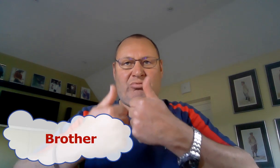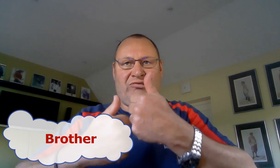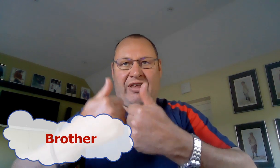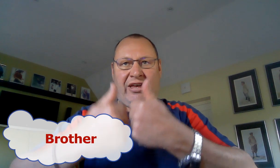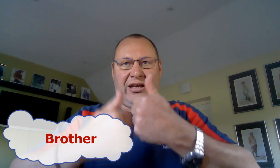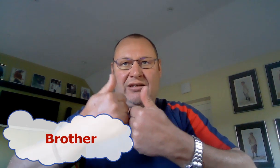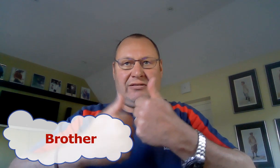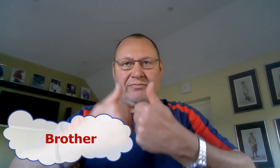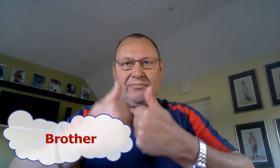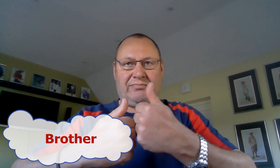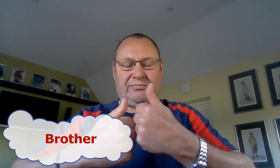Brother.